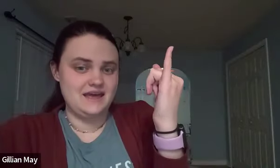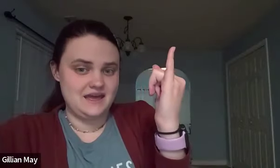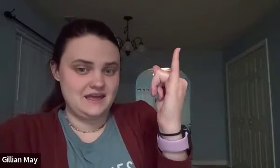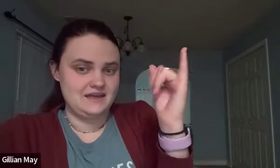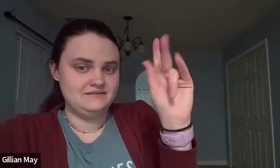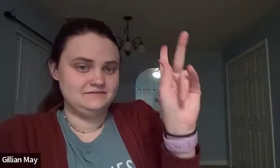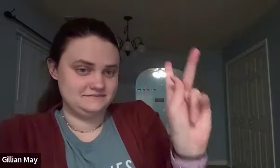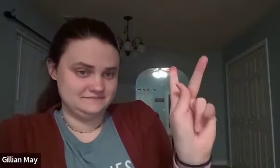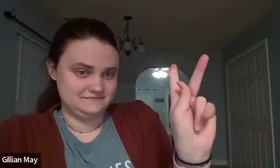K,